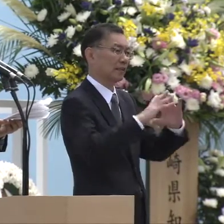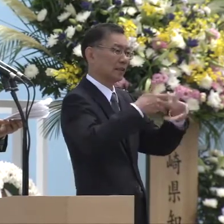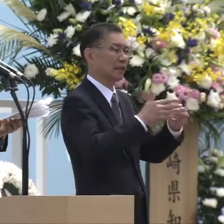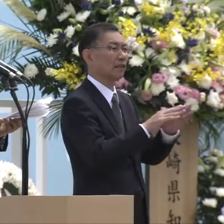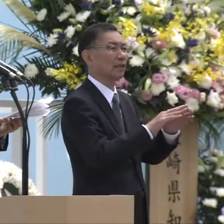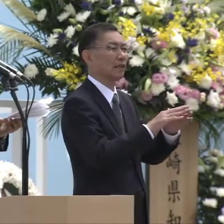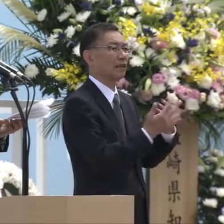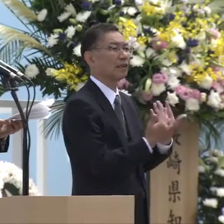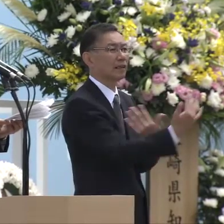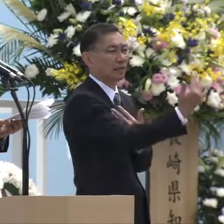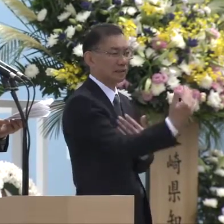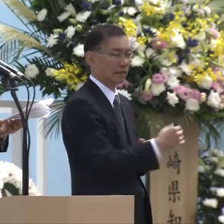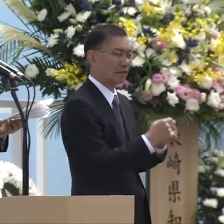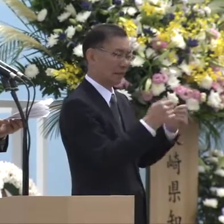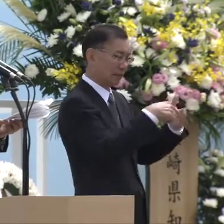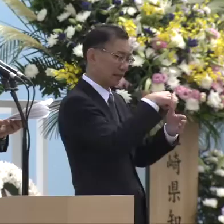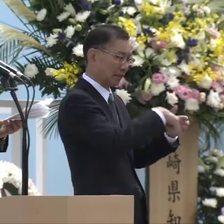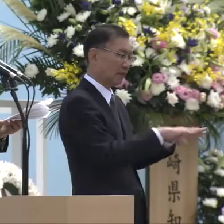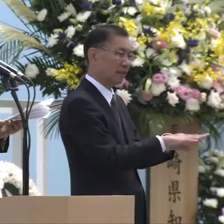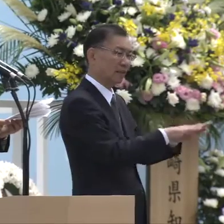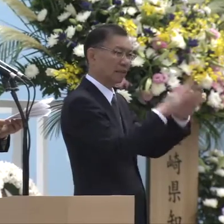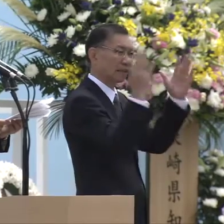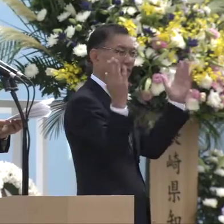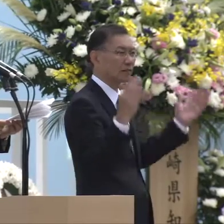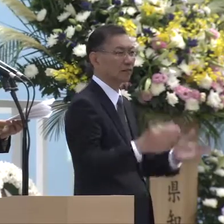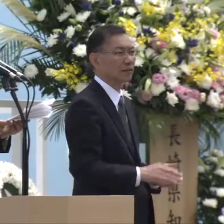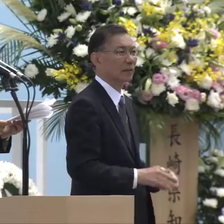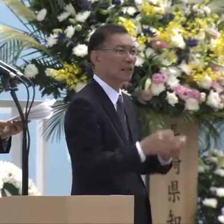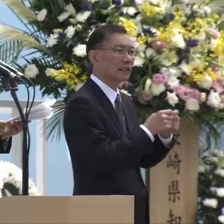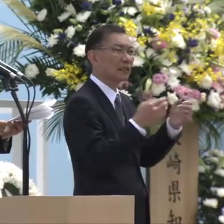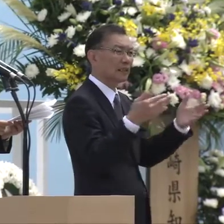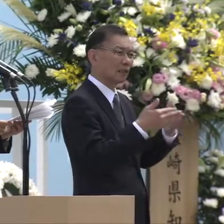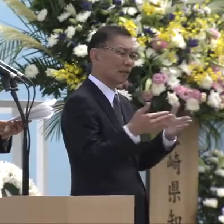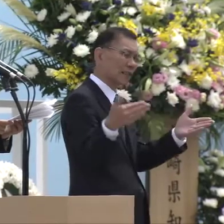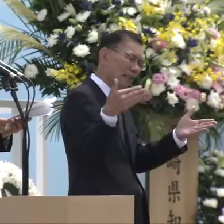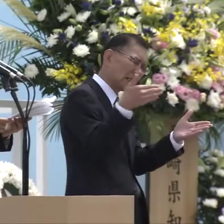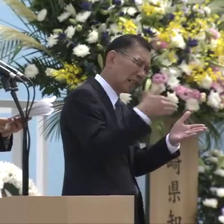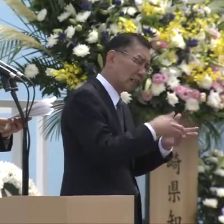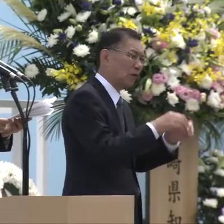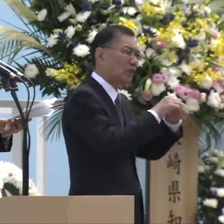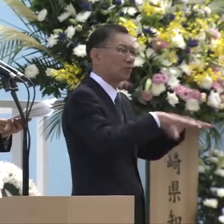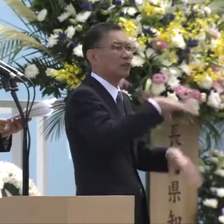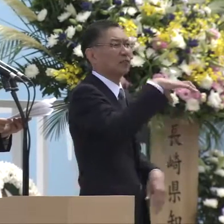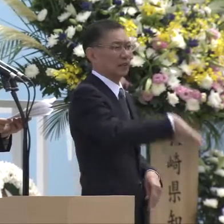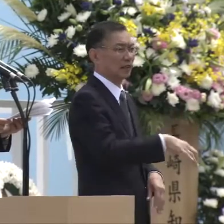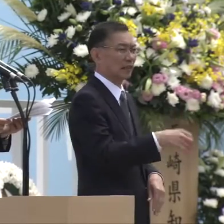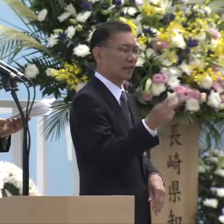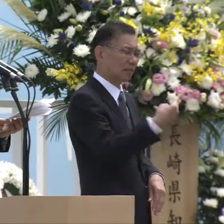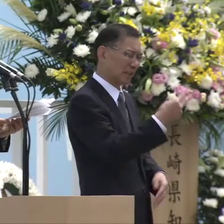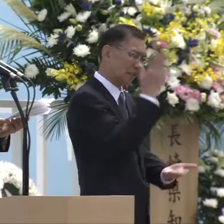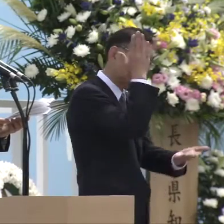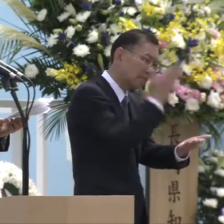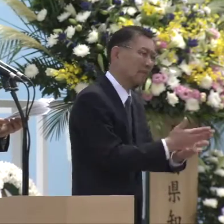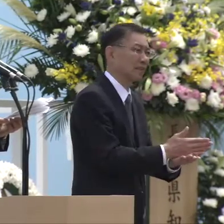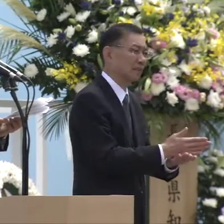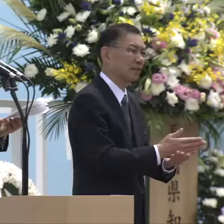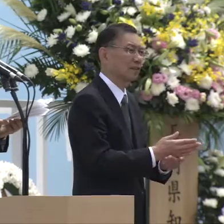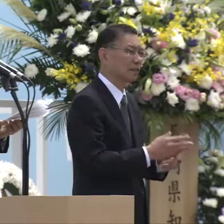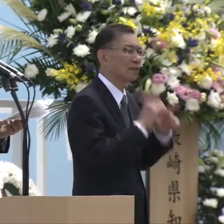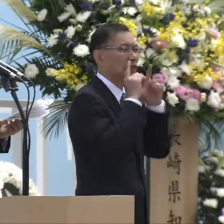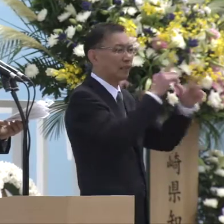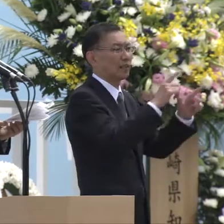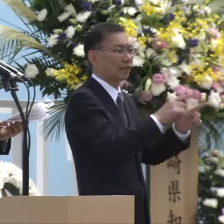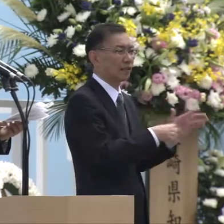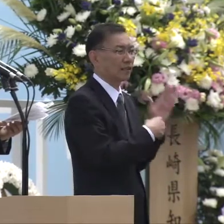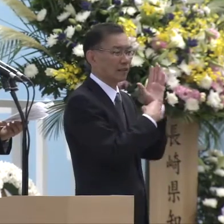the Pugwash Conference on Science and World Affairs, which delivered the message of Nagasaki Declaration, quote, "Let Nagasaki